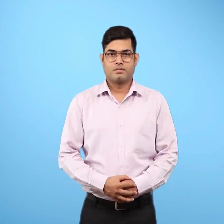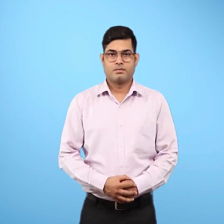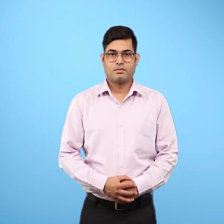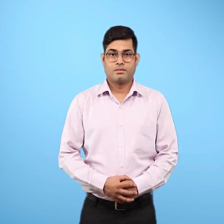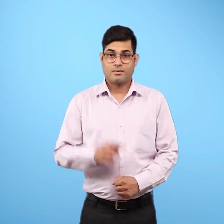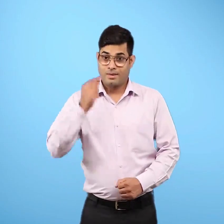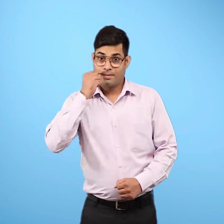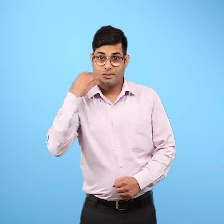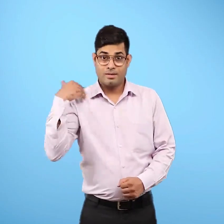He says,